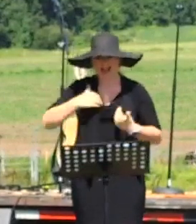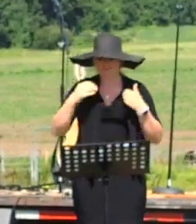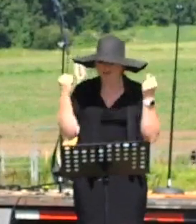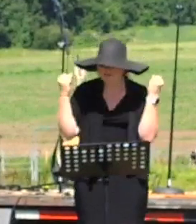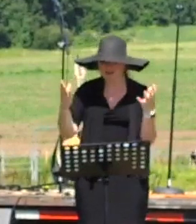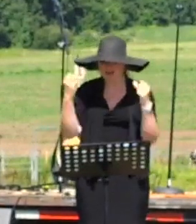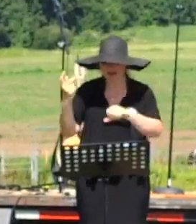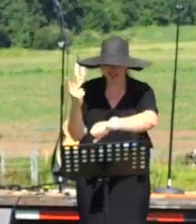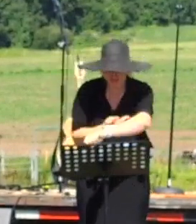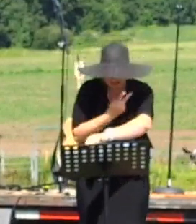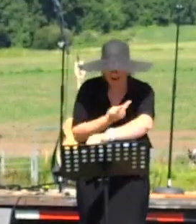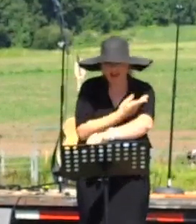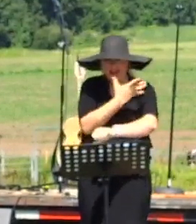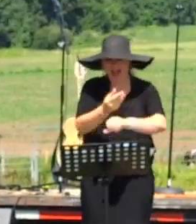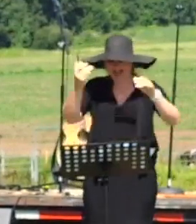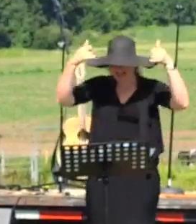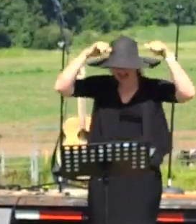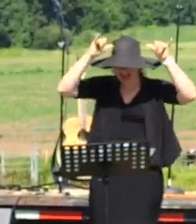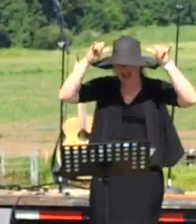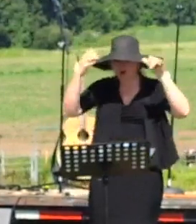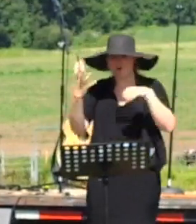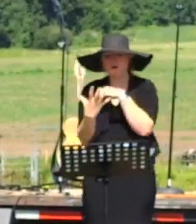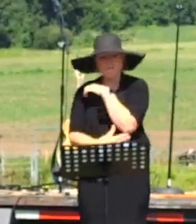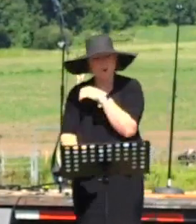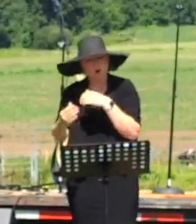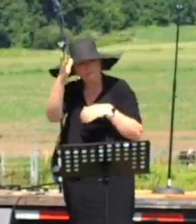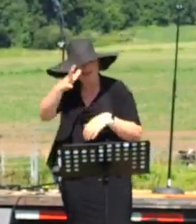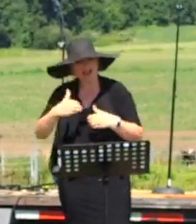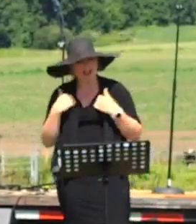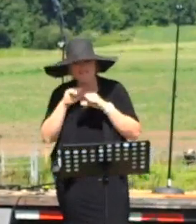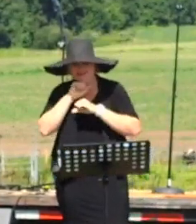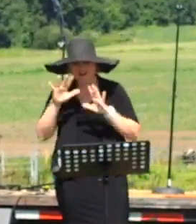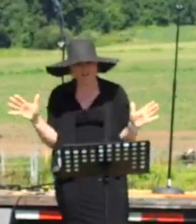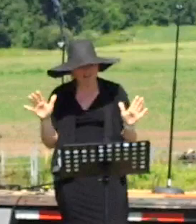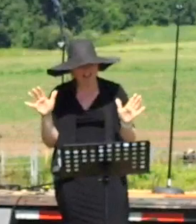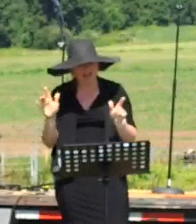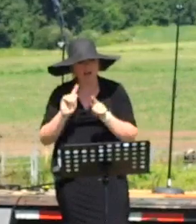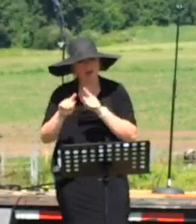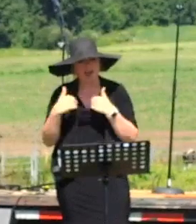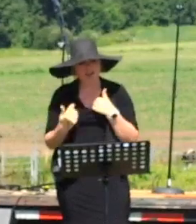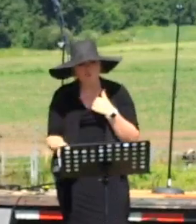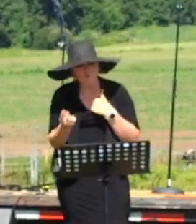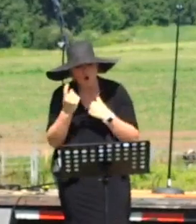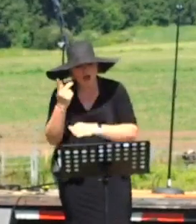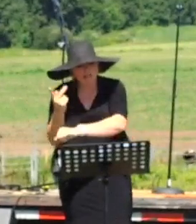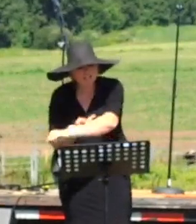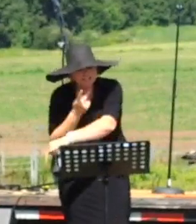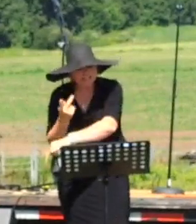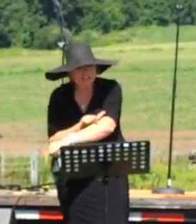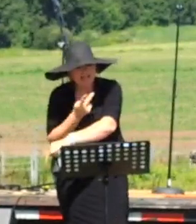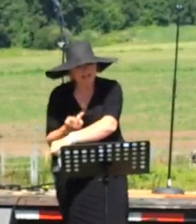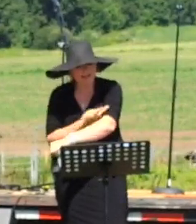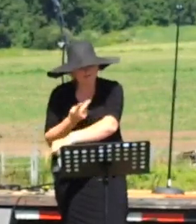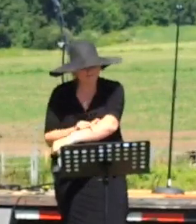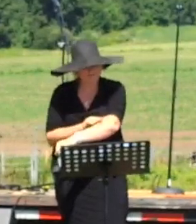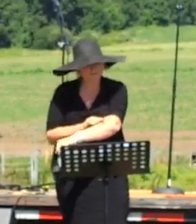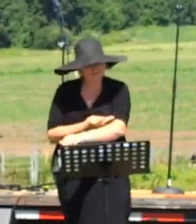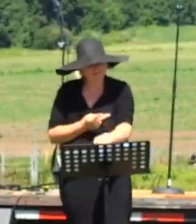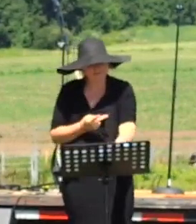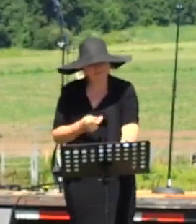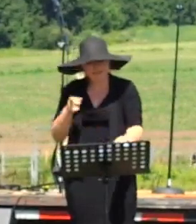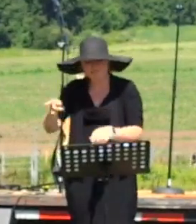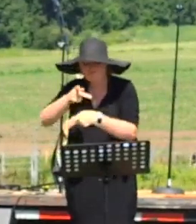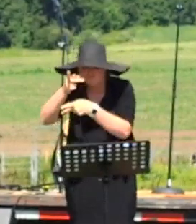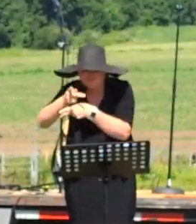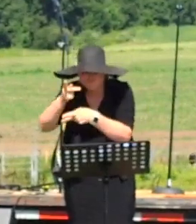bought. He raised that little lamb and grew it up with his children. It ate from the man's own plate and drank